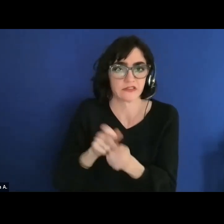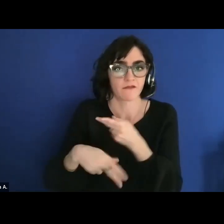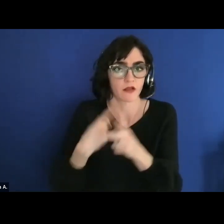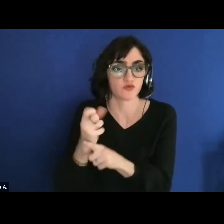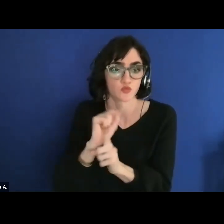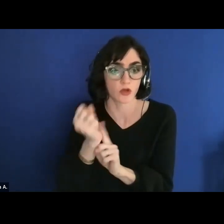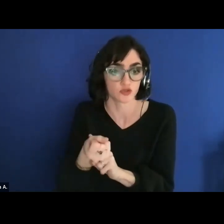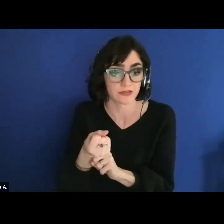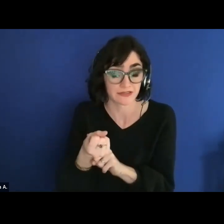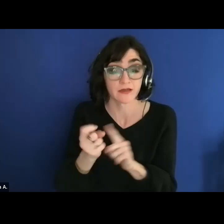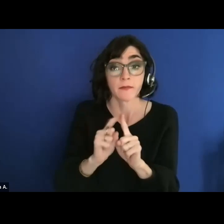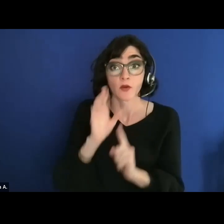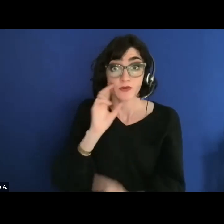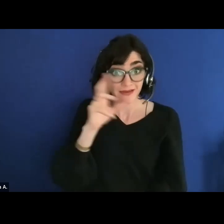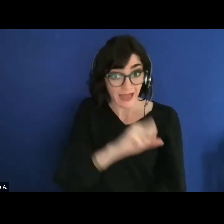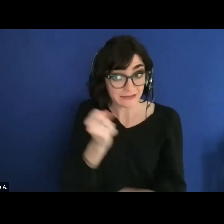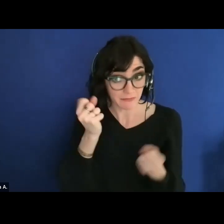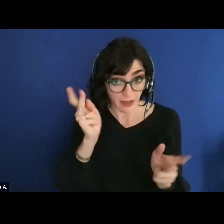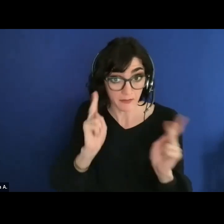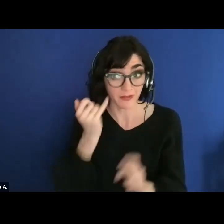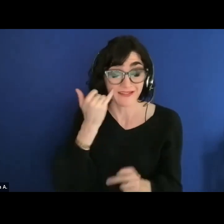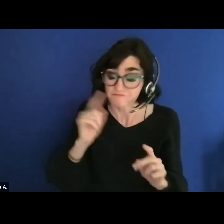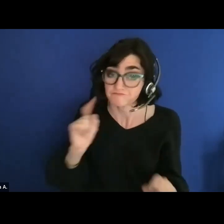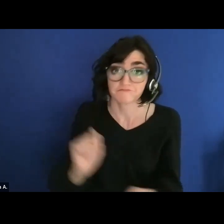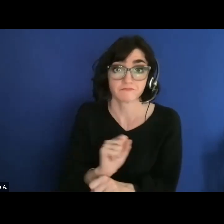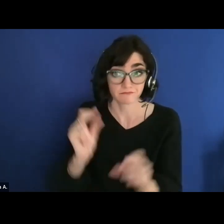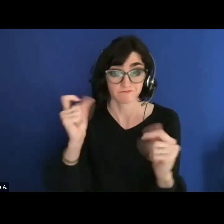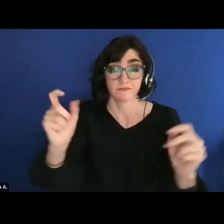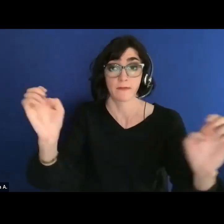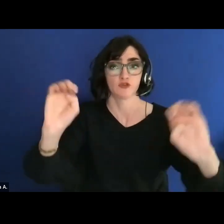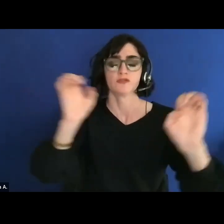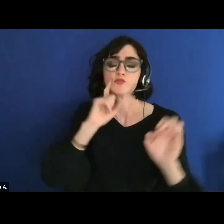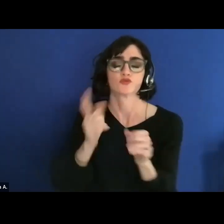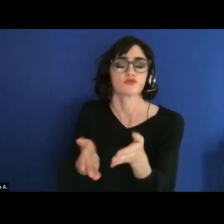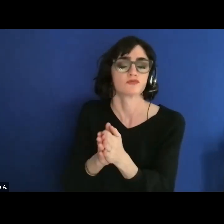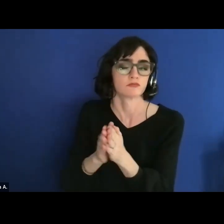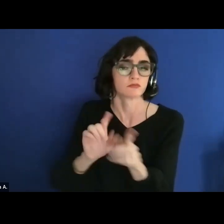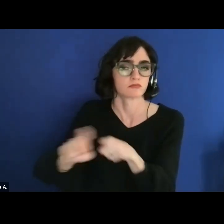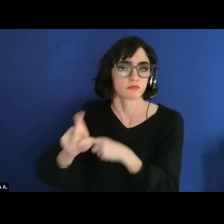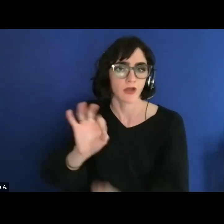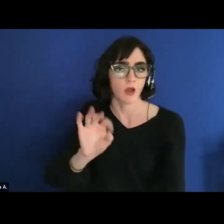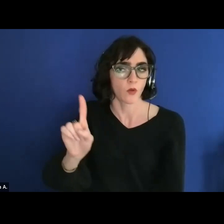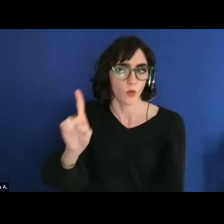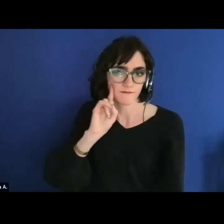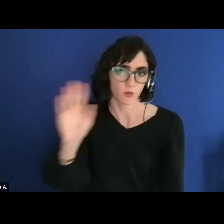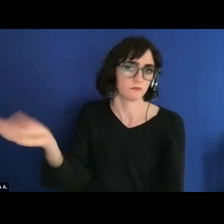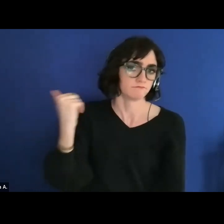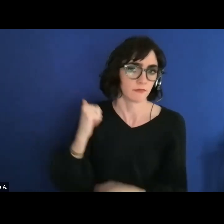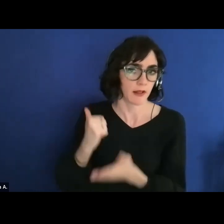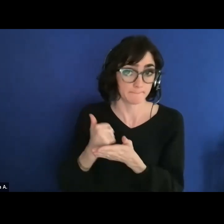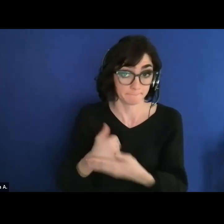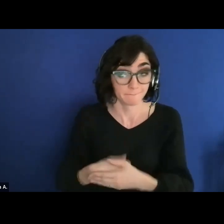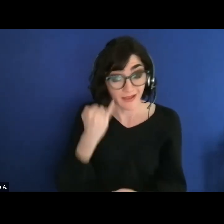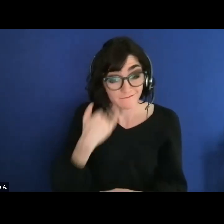guess that a lot of people who are in emergency need would call 911. That's still, if I think of an emergency, I'm gonna